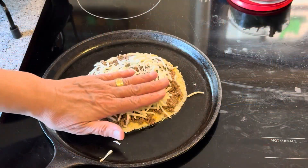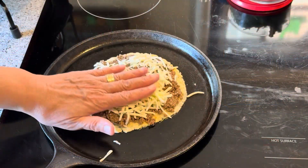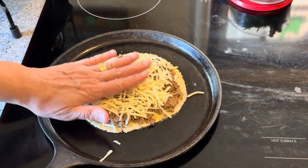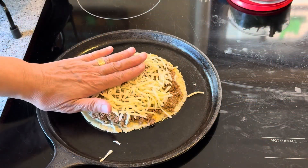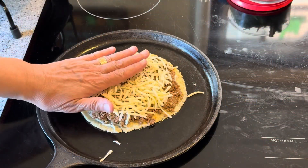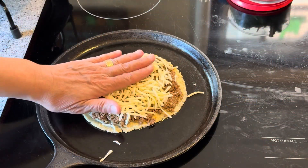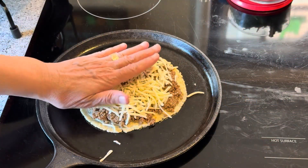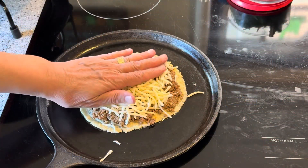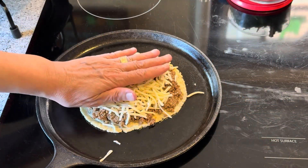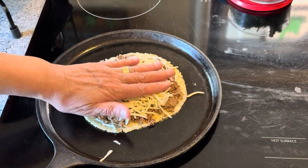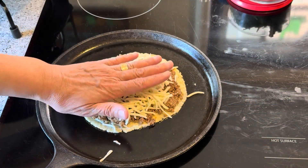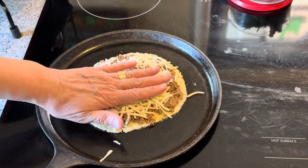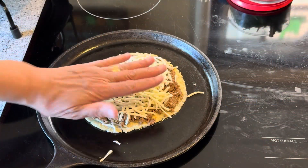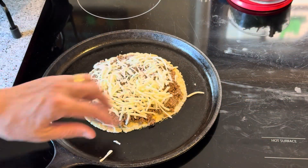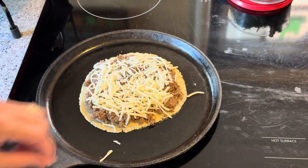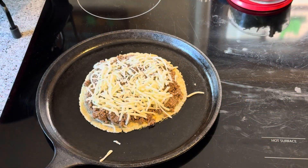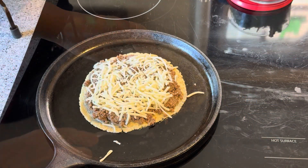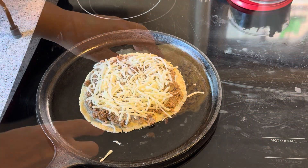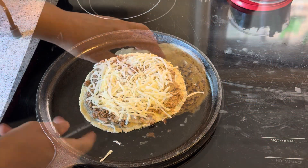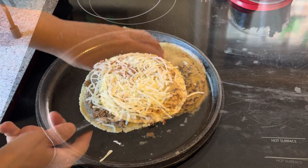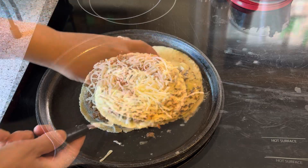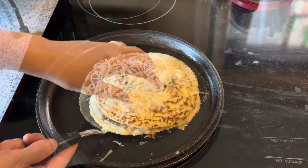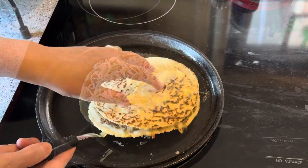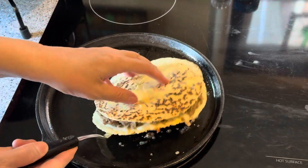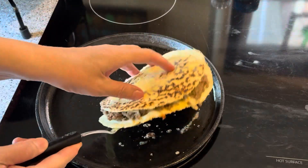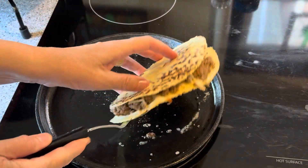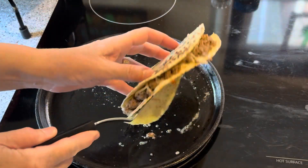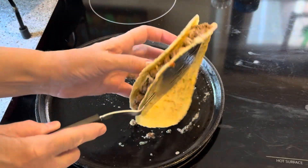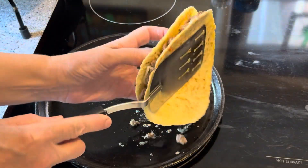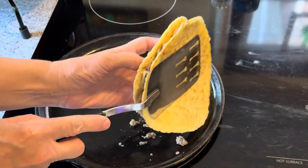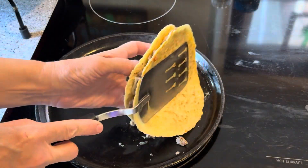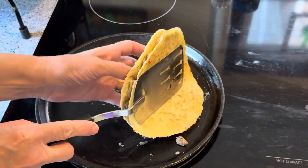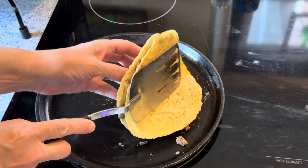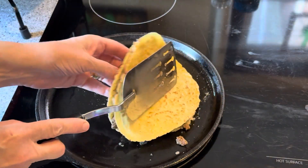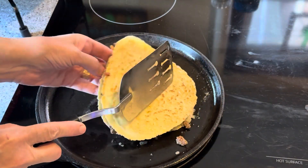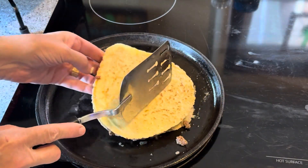salad, 1.9 grams of net carbs.